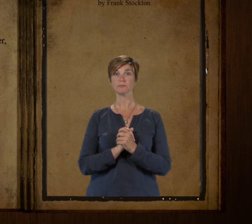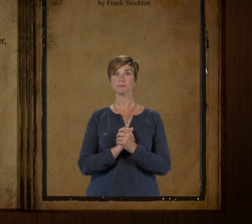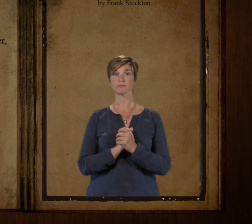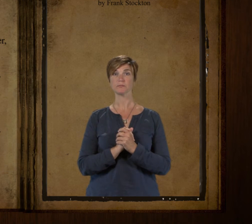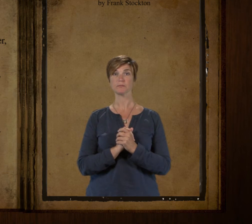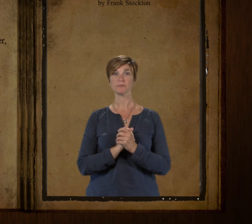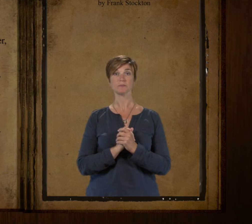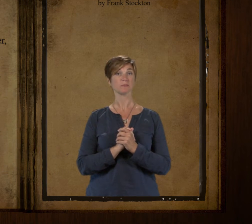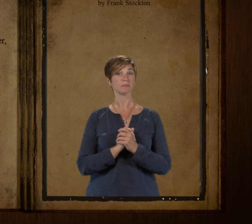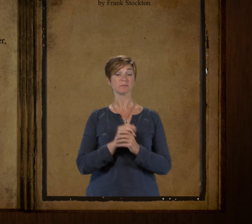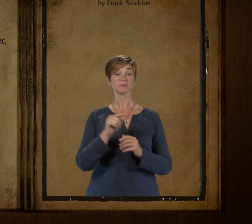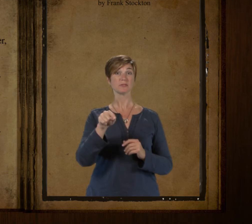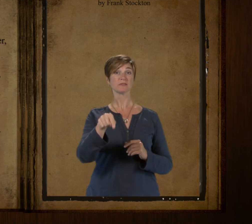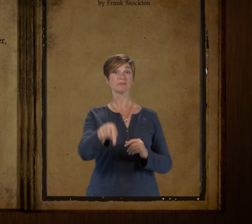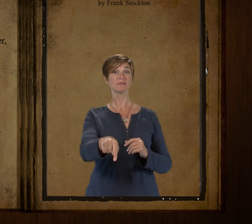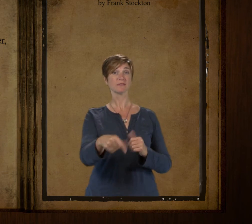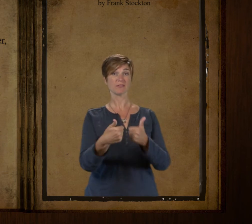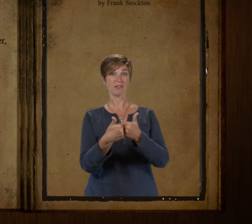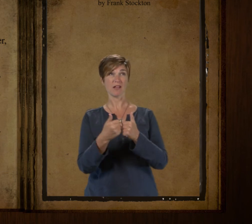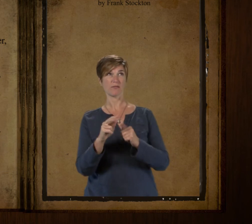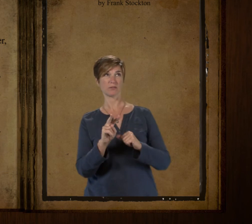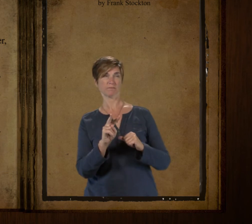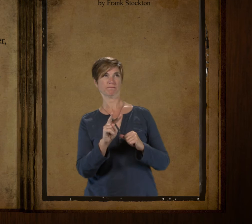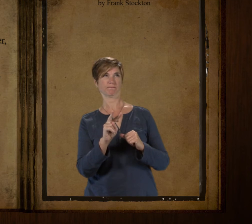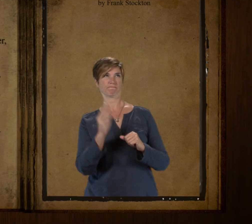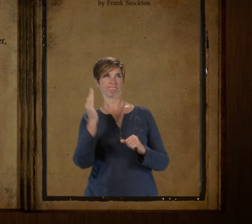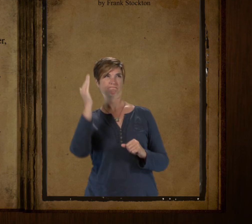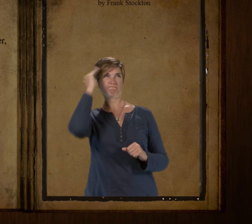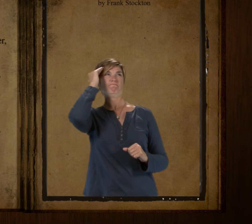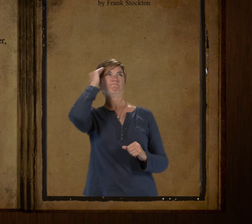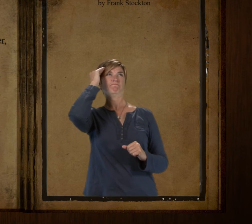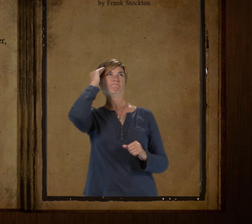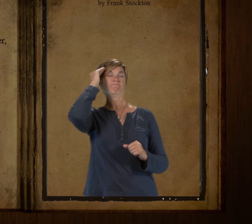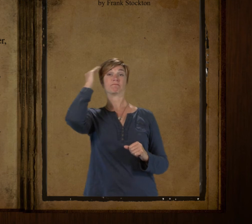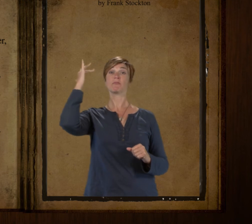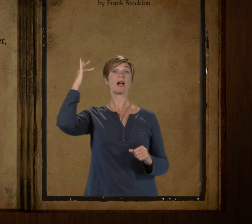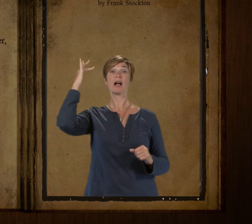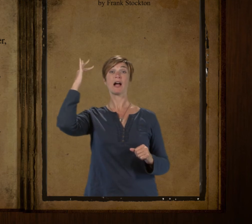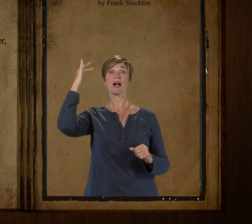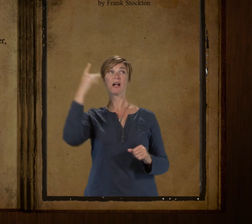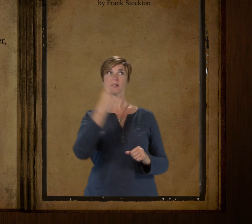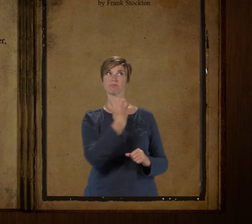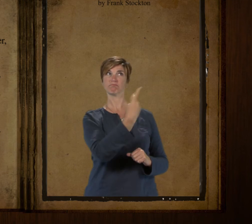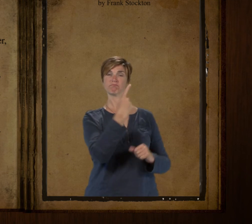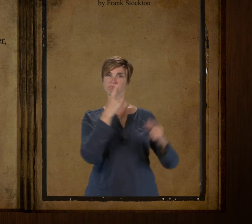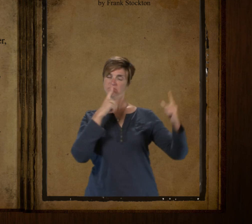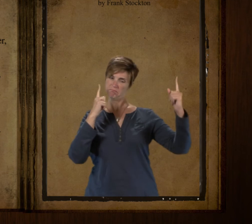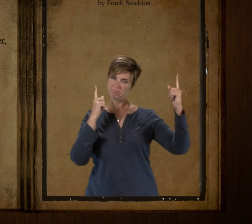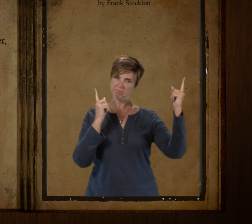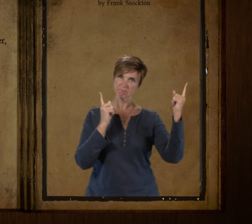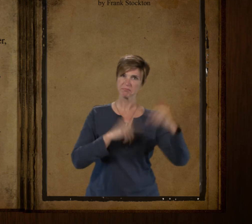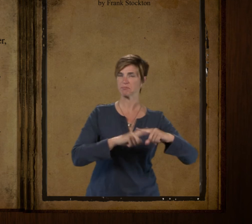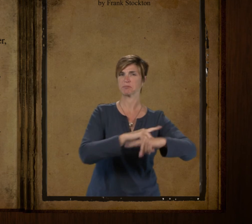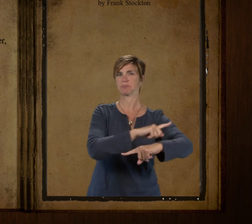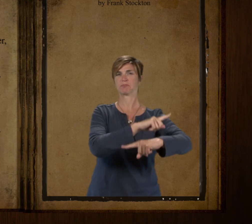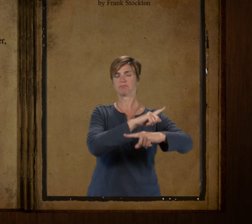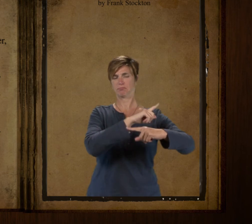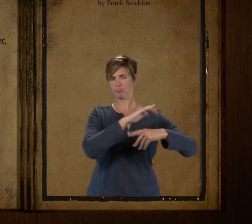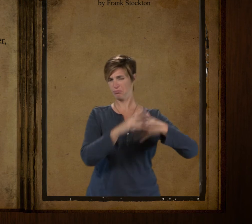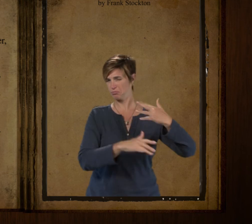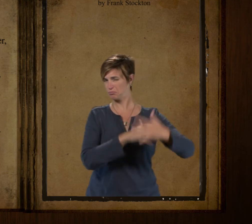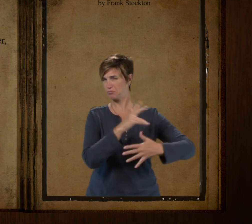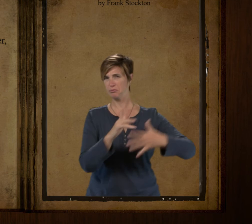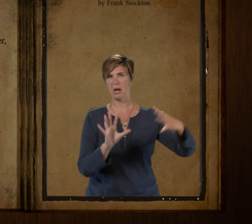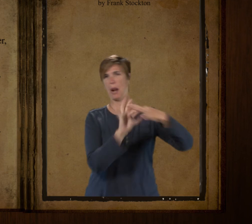tiger, and behind which stood the lady. He had expected her to know it.